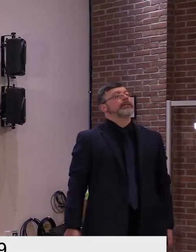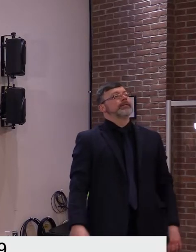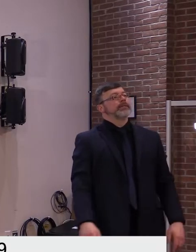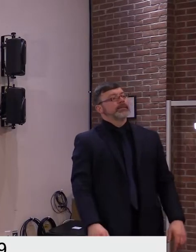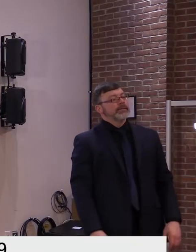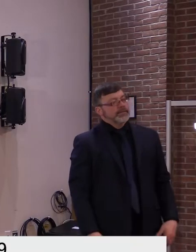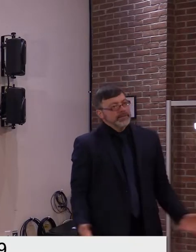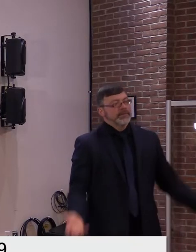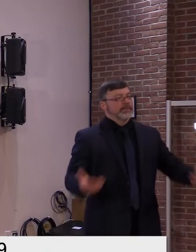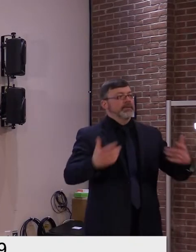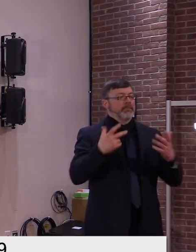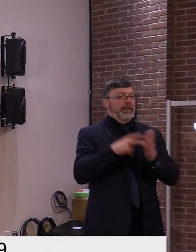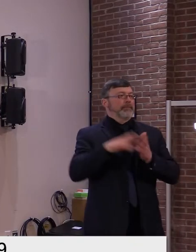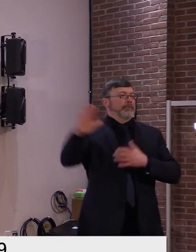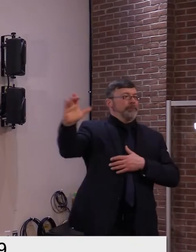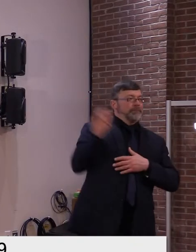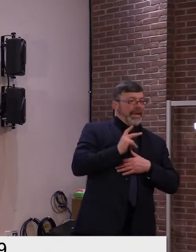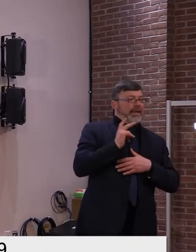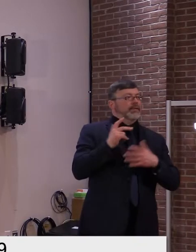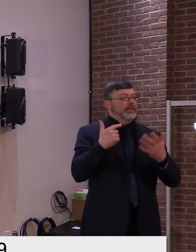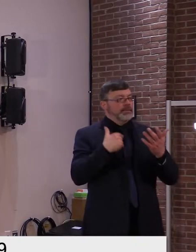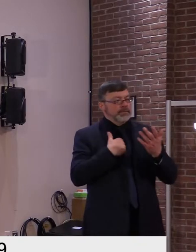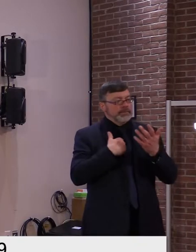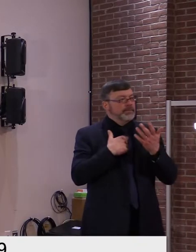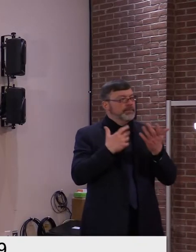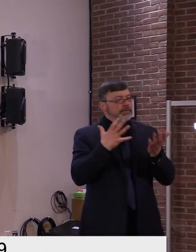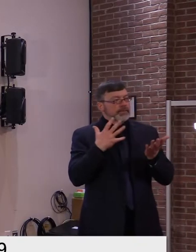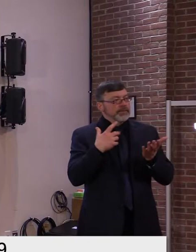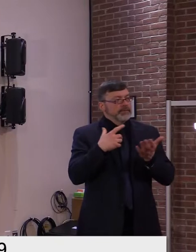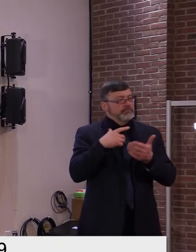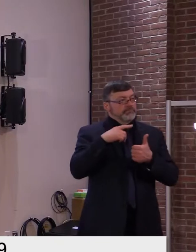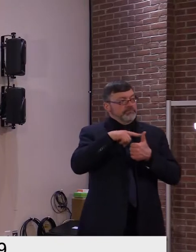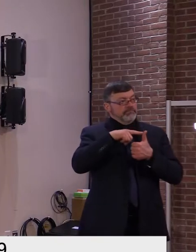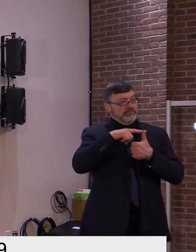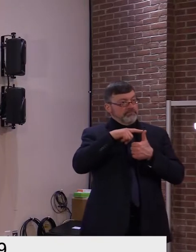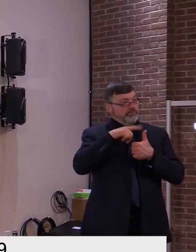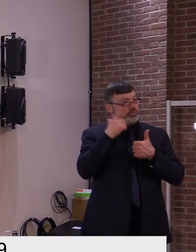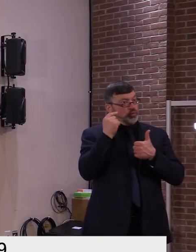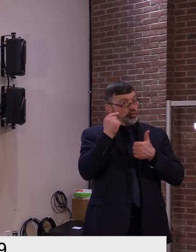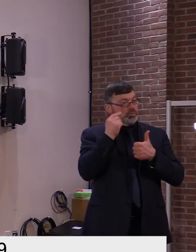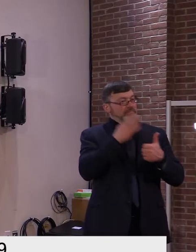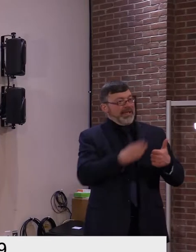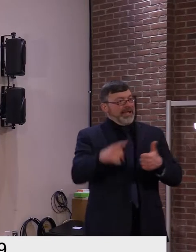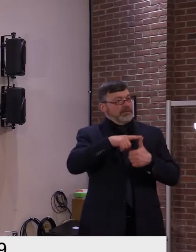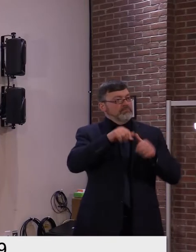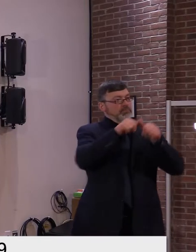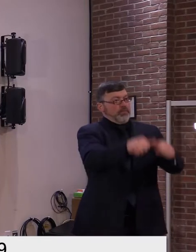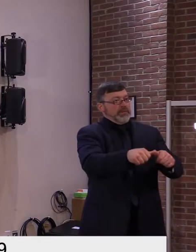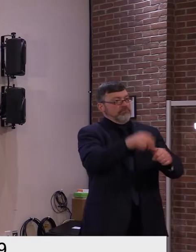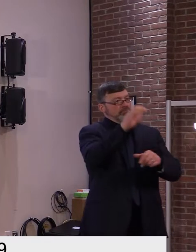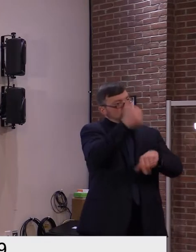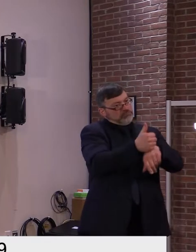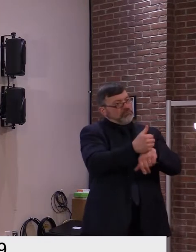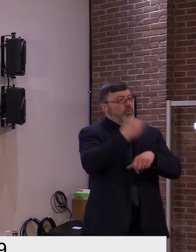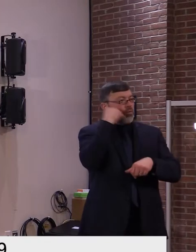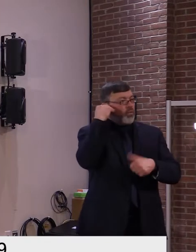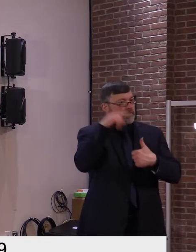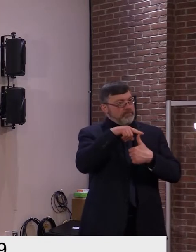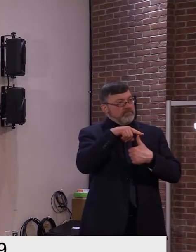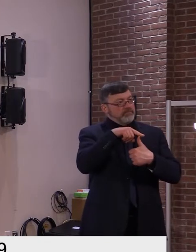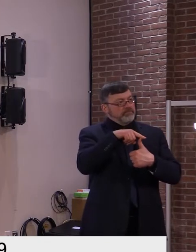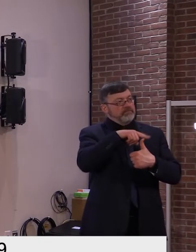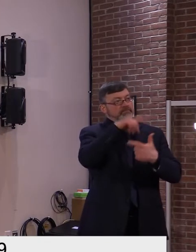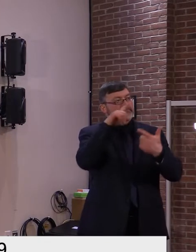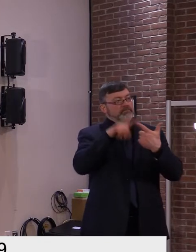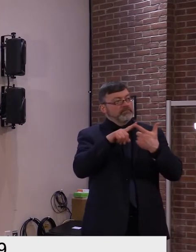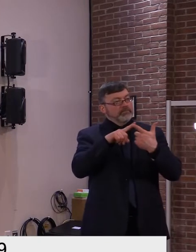this plan. You're going to have to see permanent housing. You're going to have to see more shelters. And you're going to have to see, as